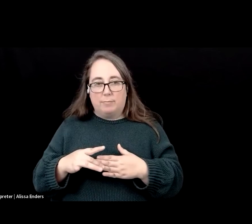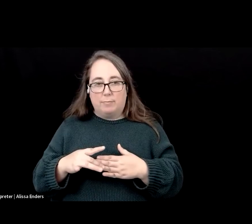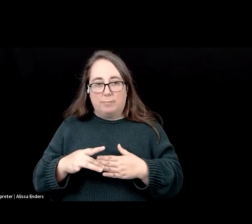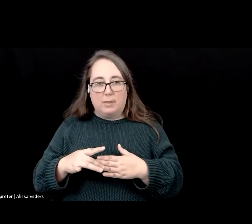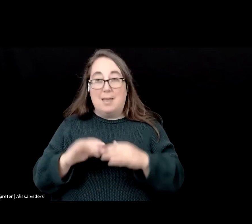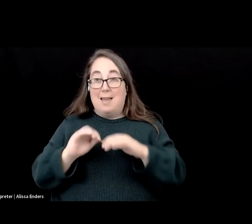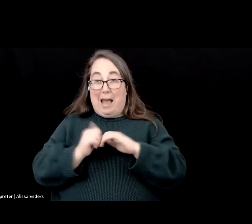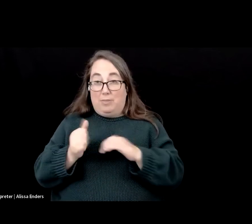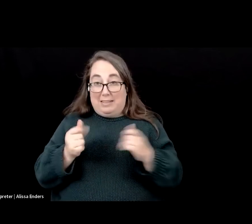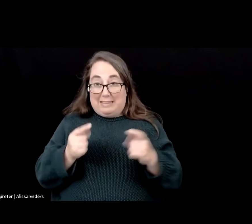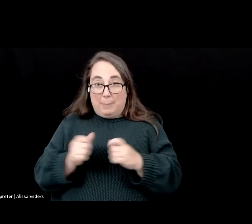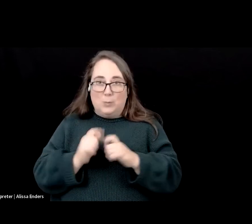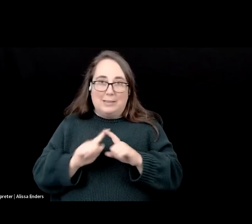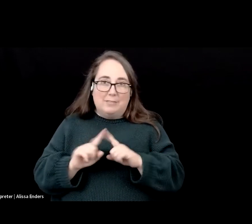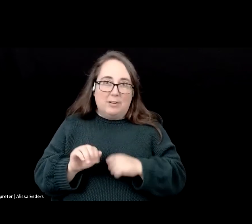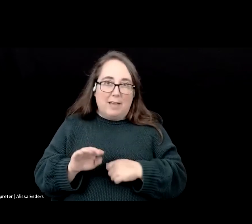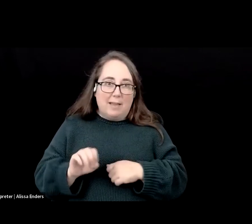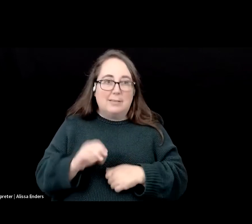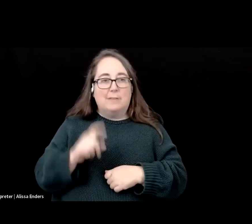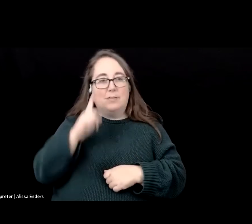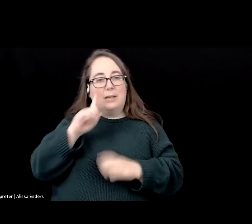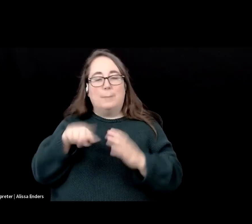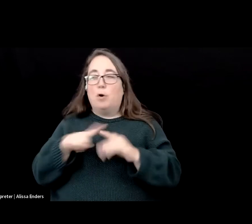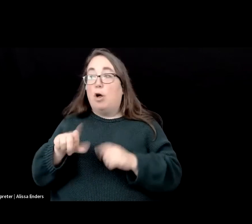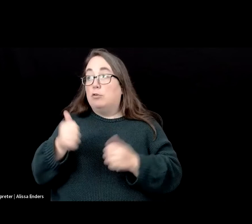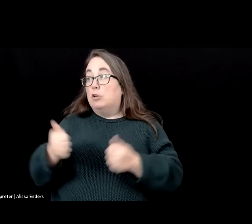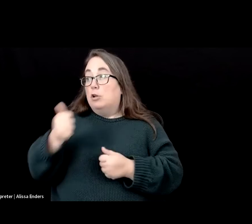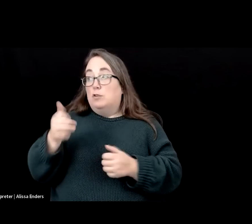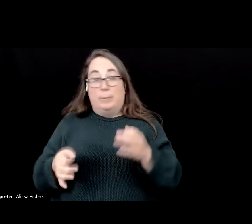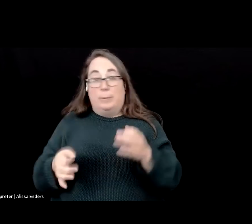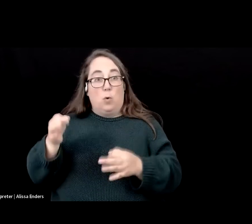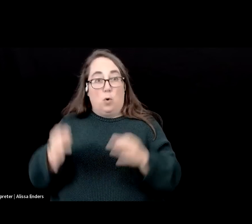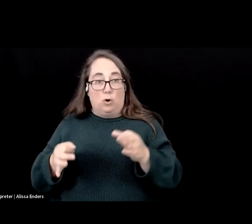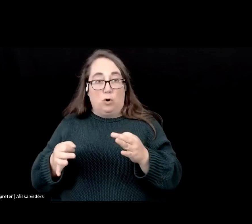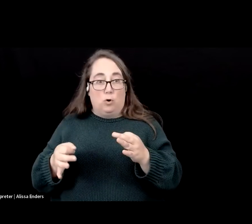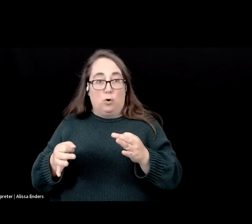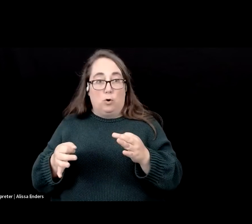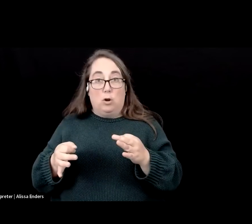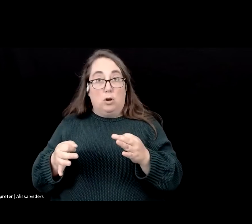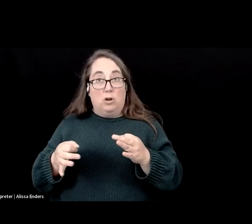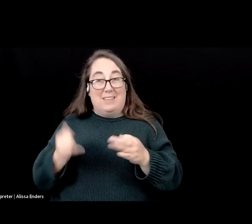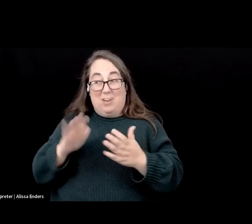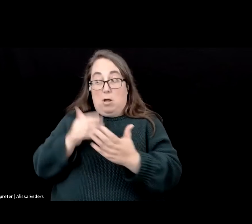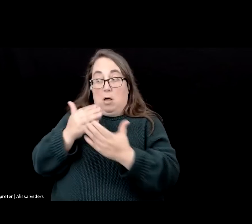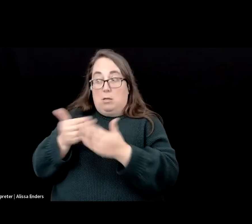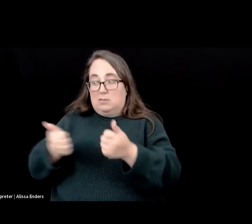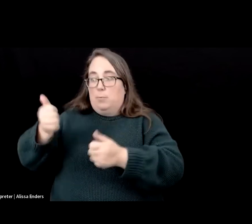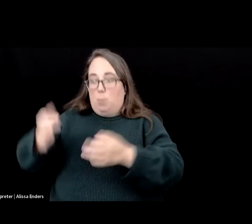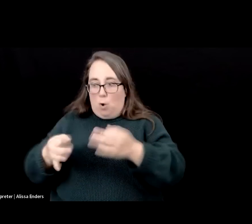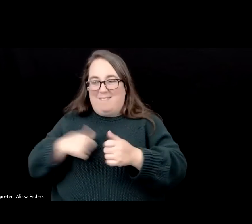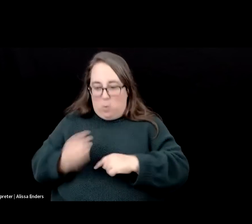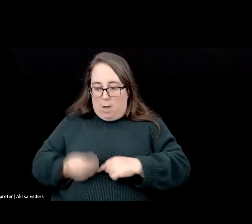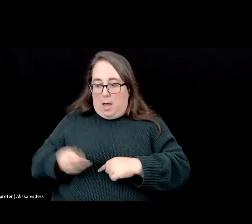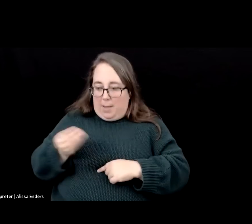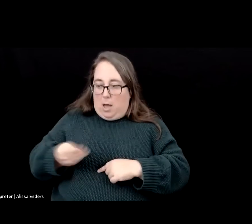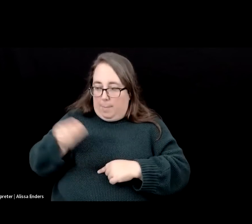in different cases. And I mean, if you think about how the Supreme Court works, right? For a case to get to the Supreme Court, it's got to go through like lower courts, the upper courts, the upper